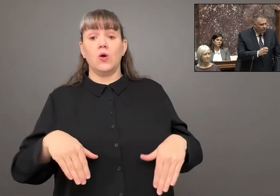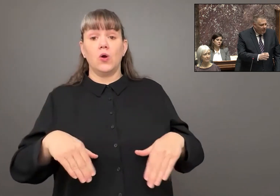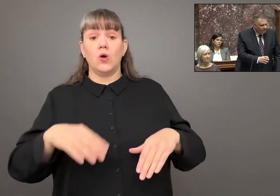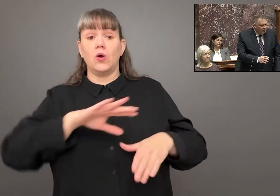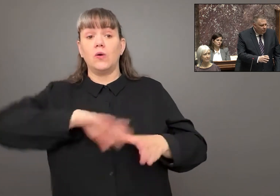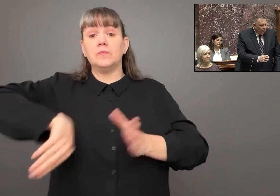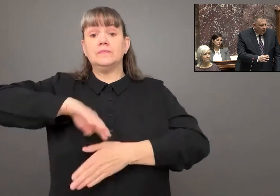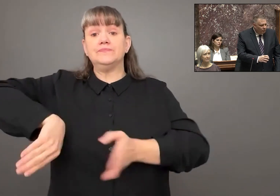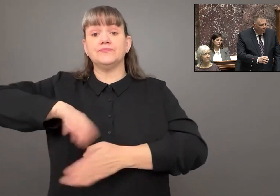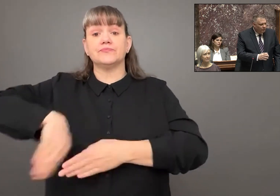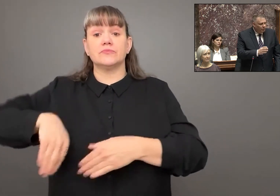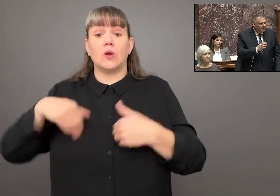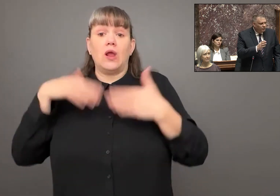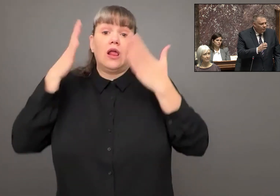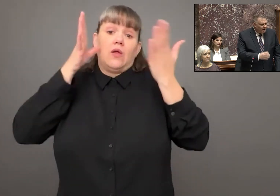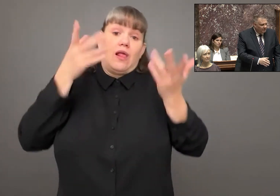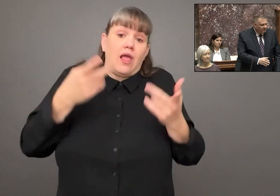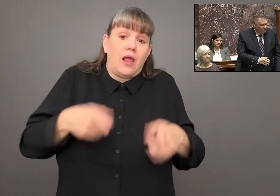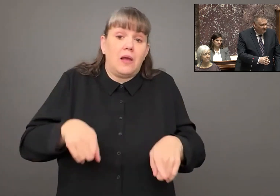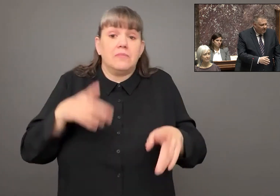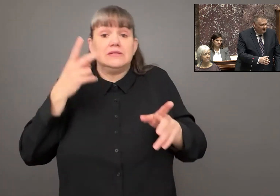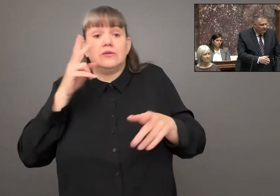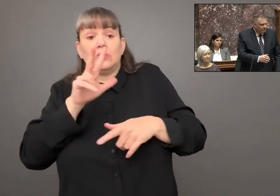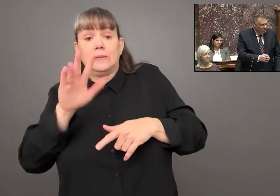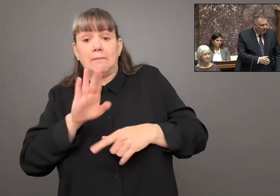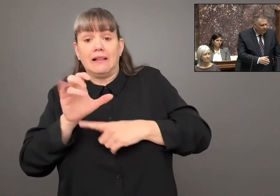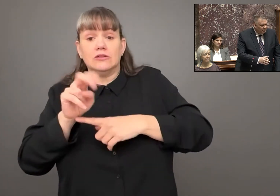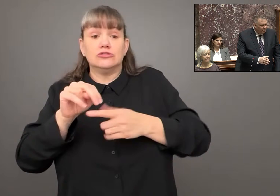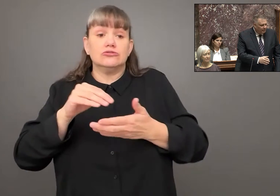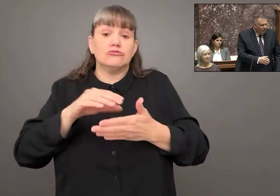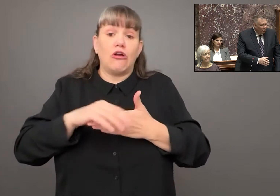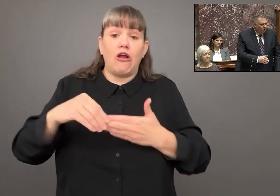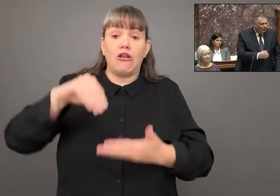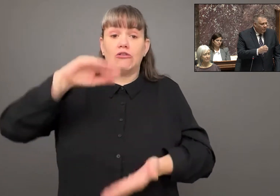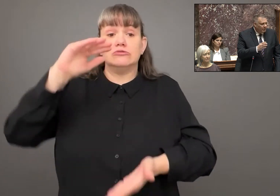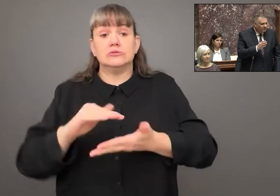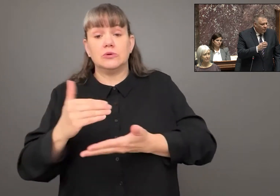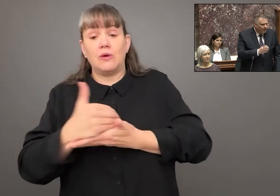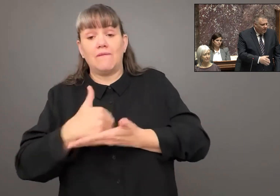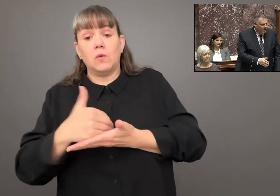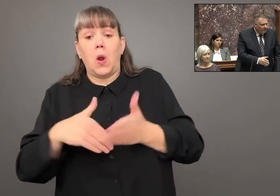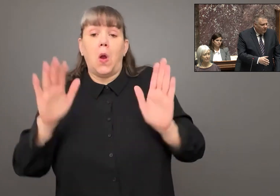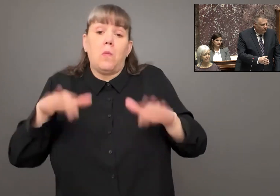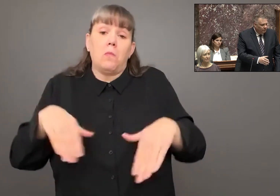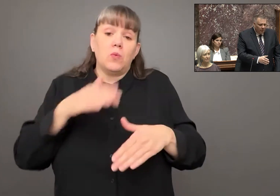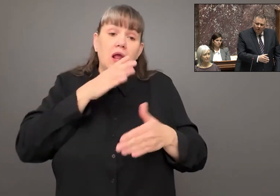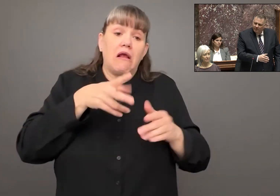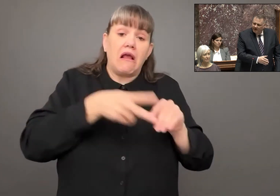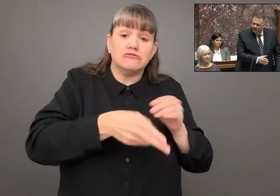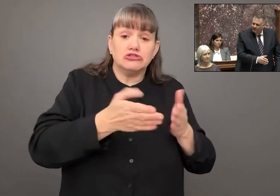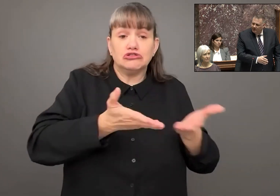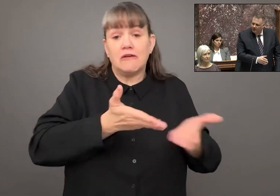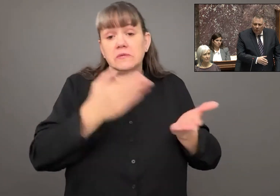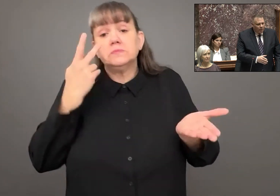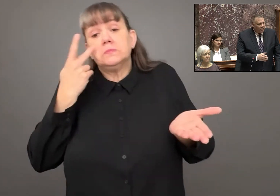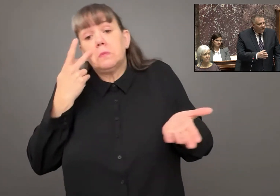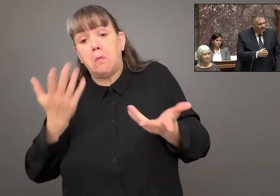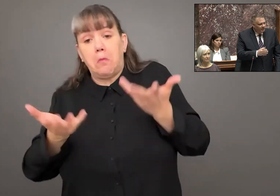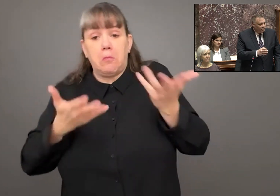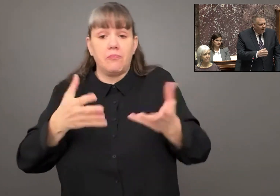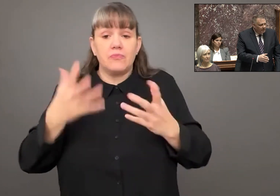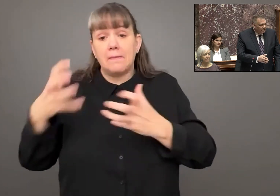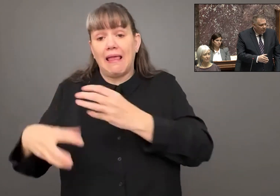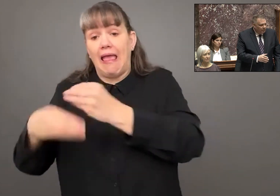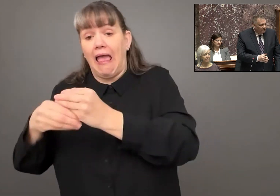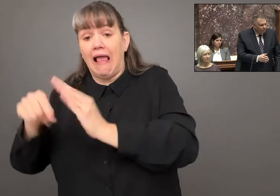worth of revenue, whether it will be direct service cuts in the immediate time or whether it gets directly added to our deficit while we're